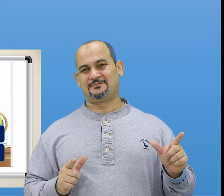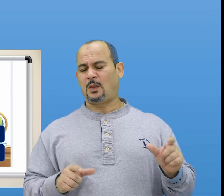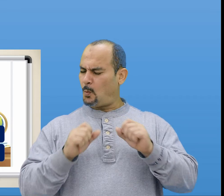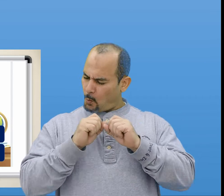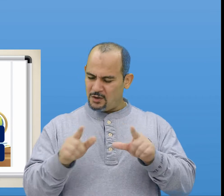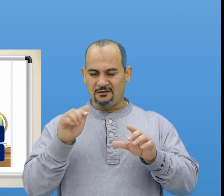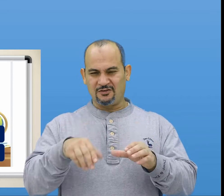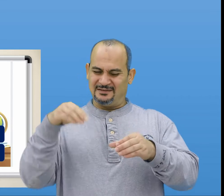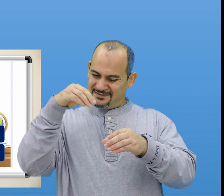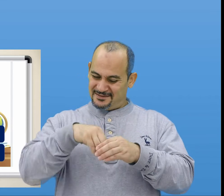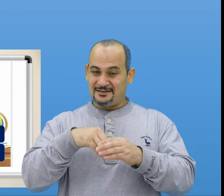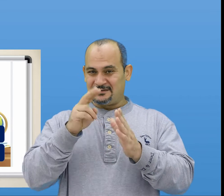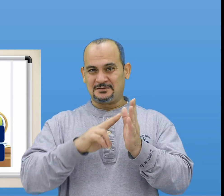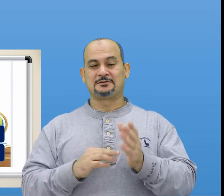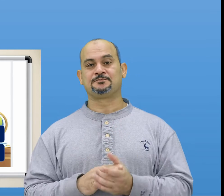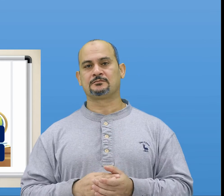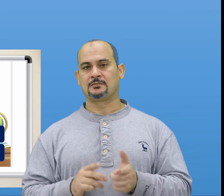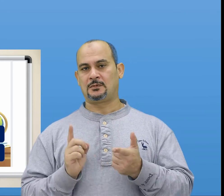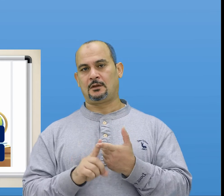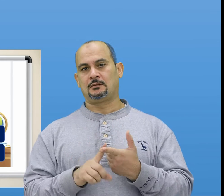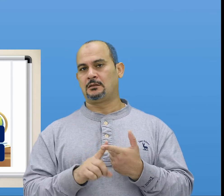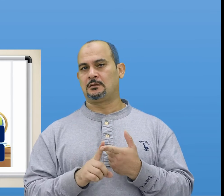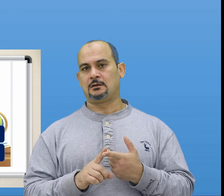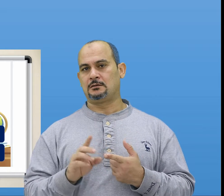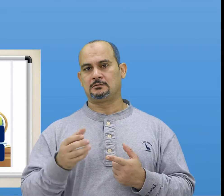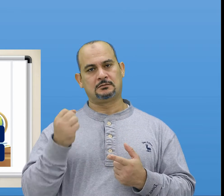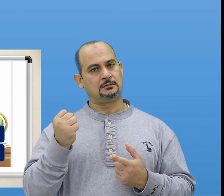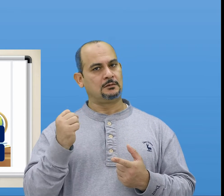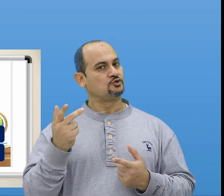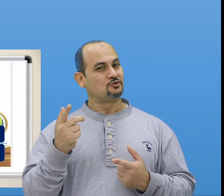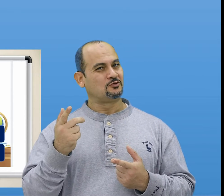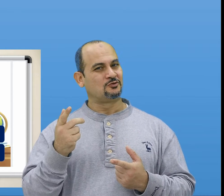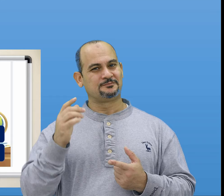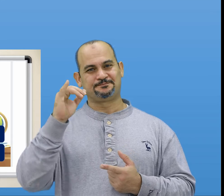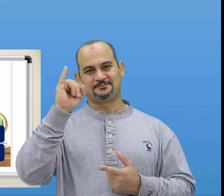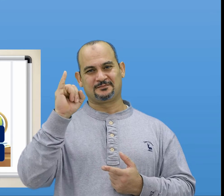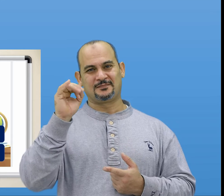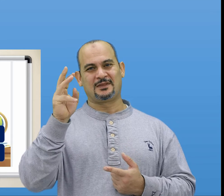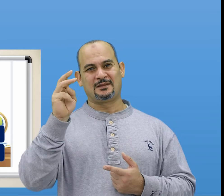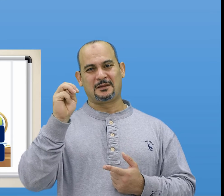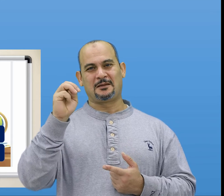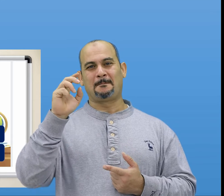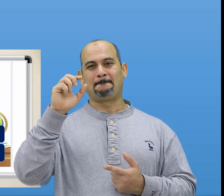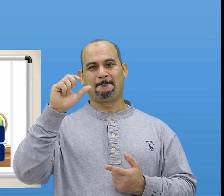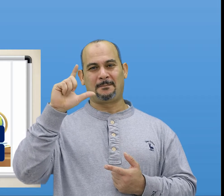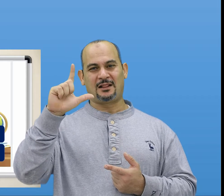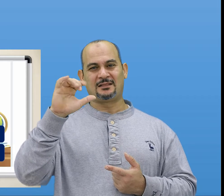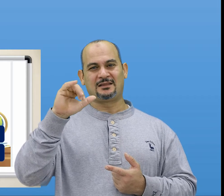past events. For example, she likes to reminisce about her childhood, so to remember those beautiful